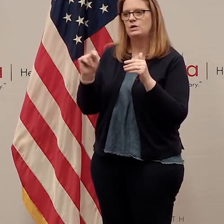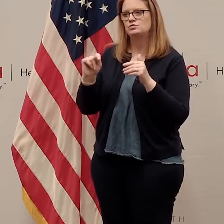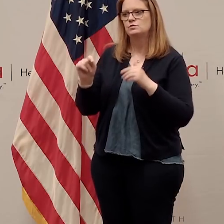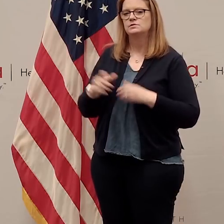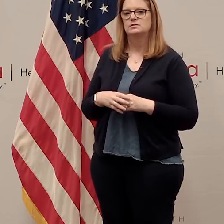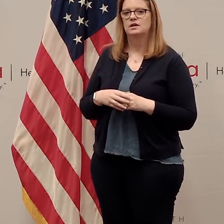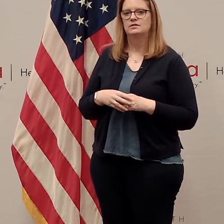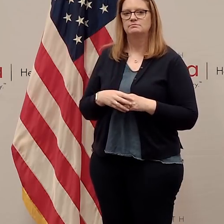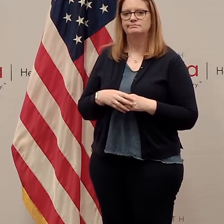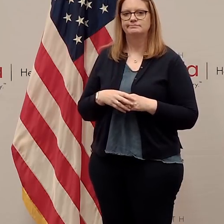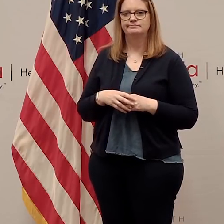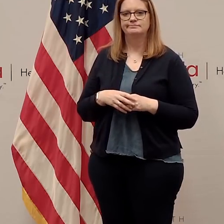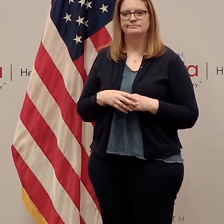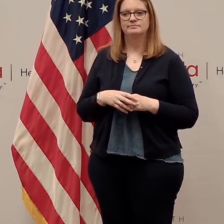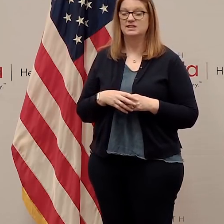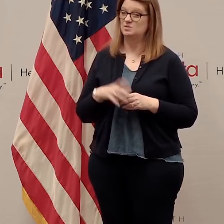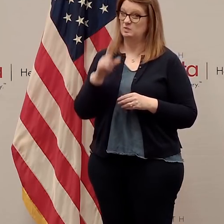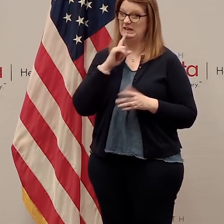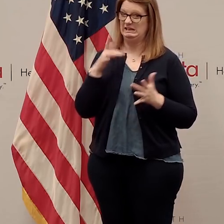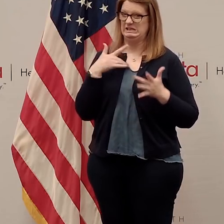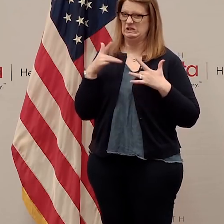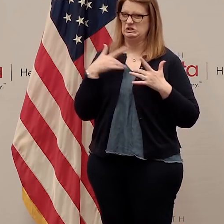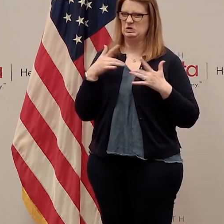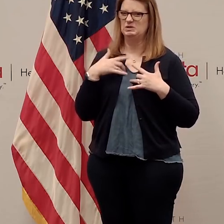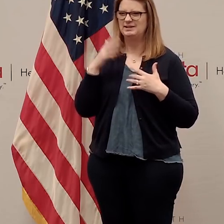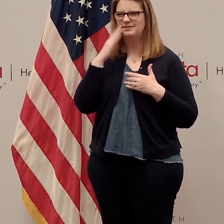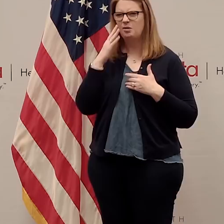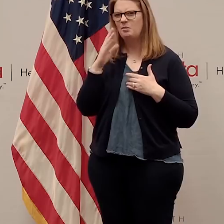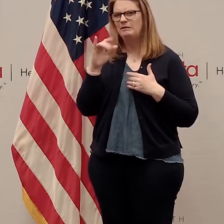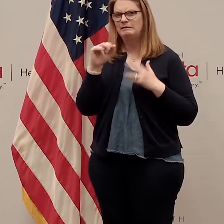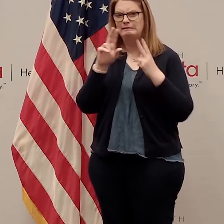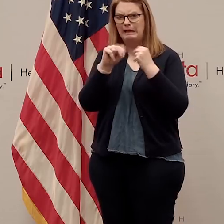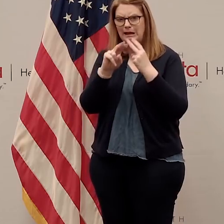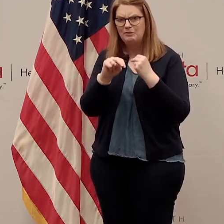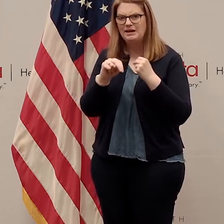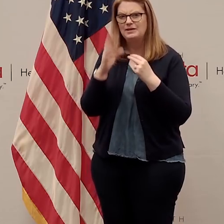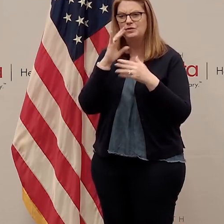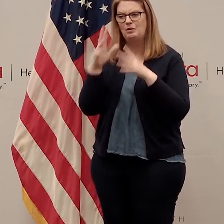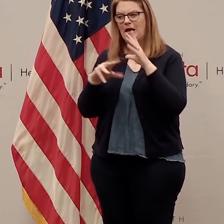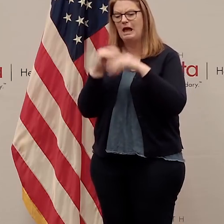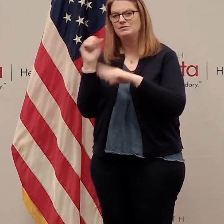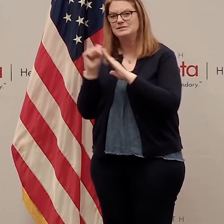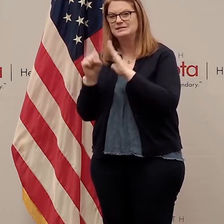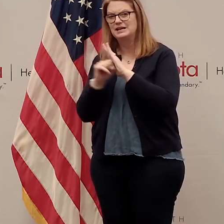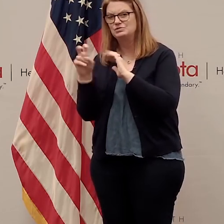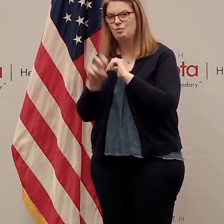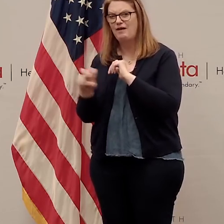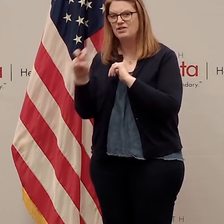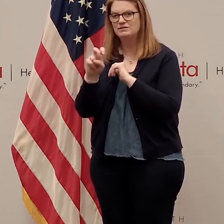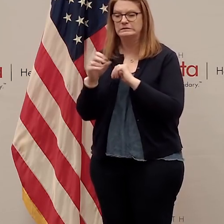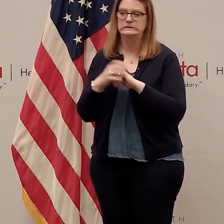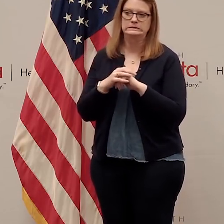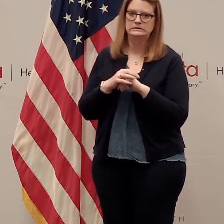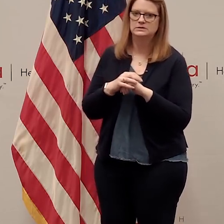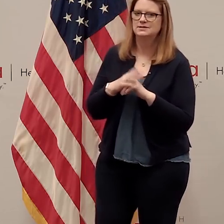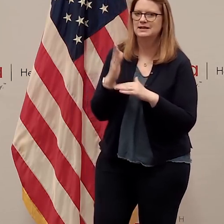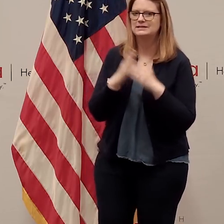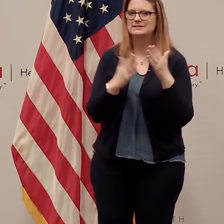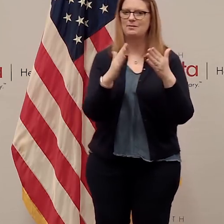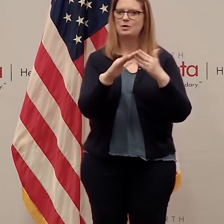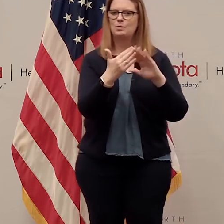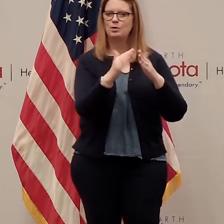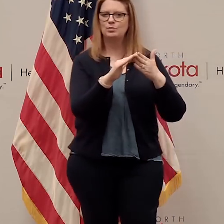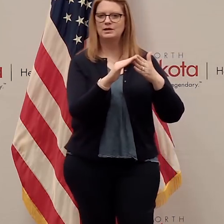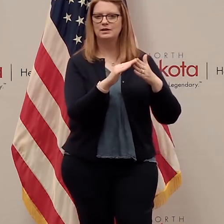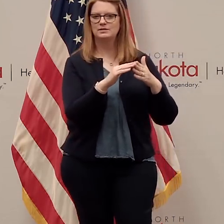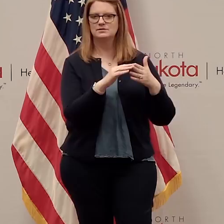I know that that's a concern, particularly along the interstate with out-of-state travelers. And in some cases, we know some communities